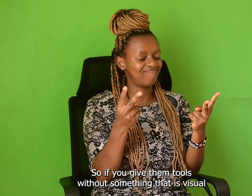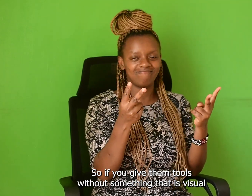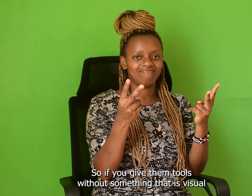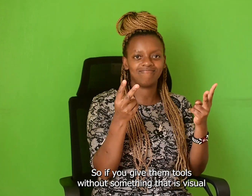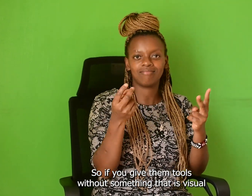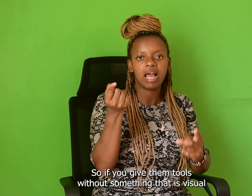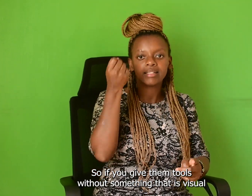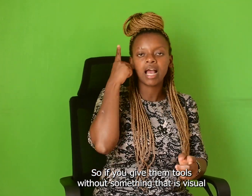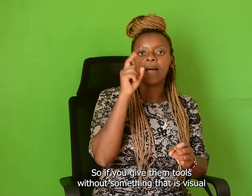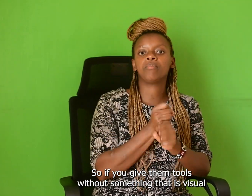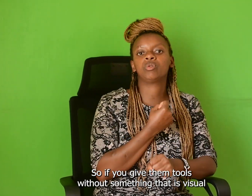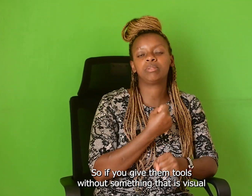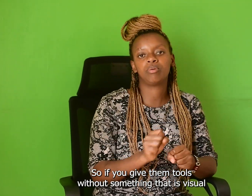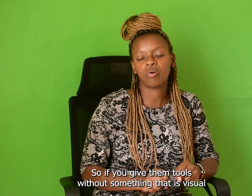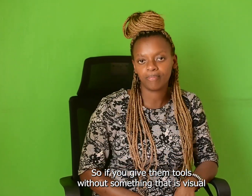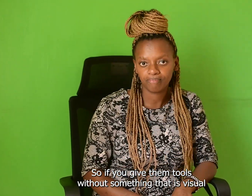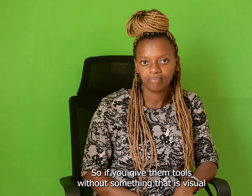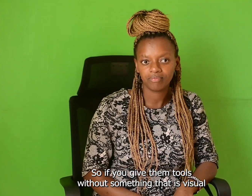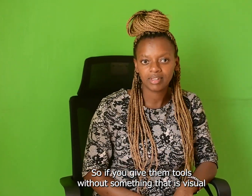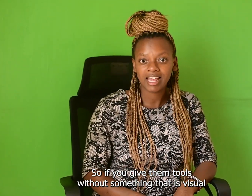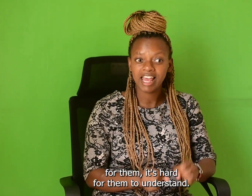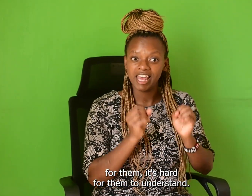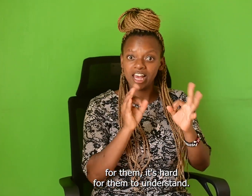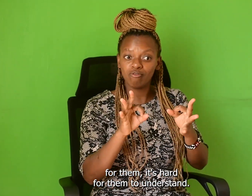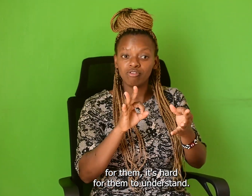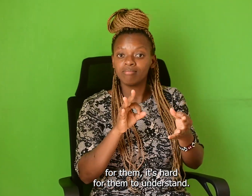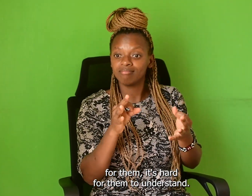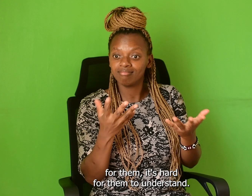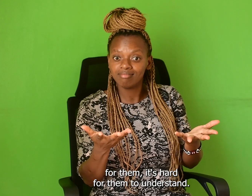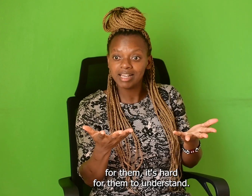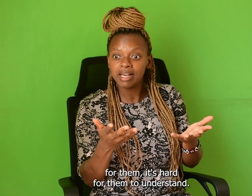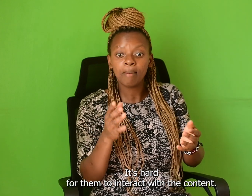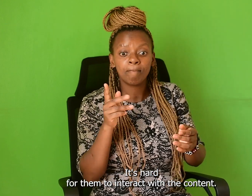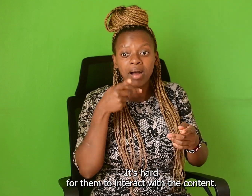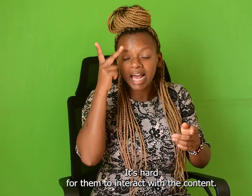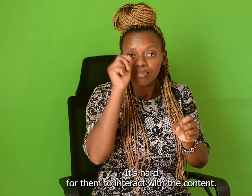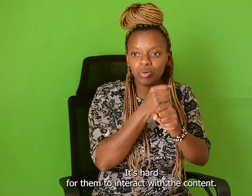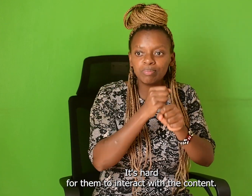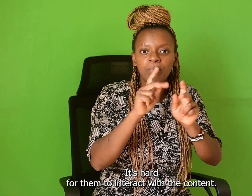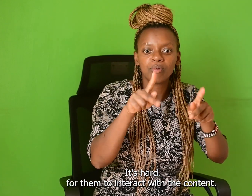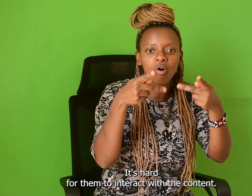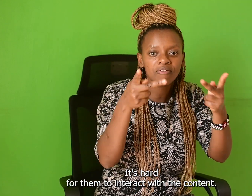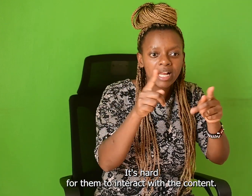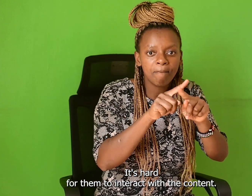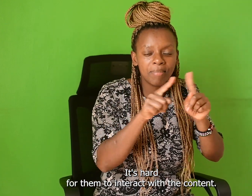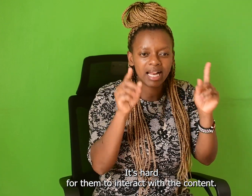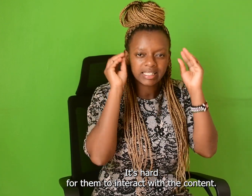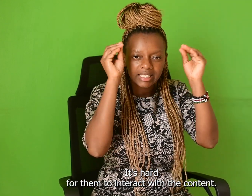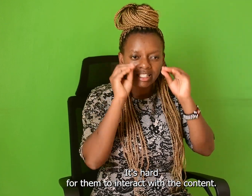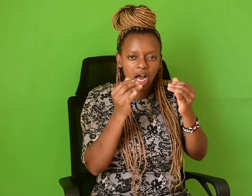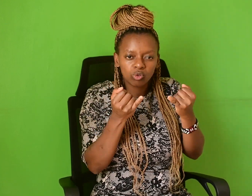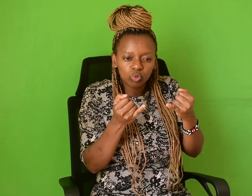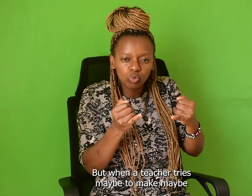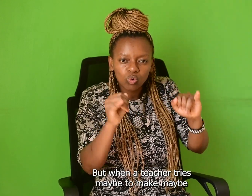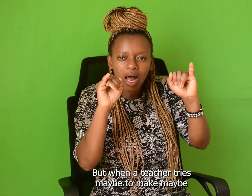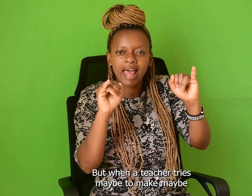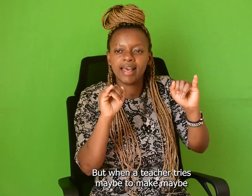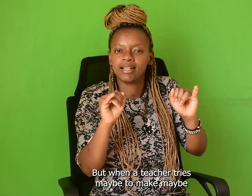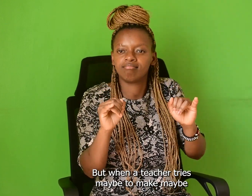them tools without something that is visual for them, it's hard for them to understand, it's hard for them to interact with the content. But when a teacher